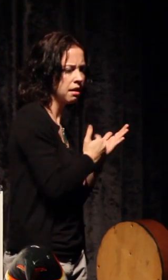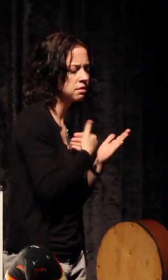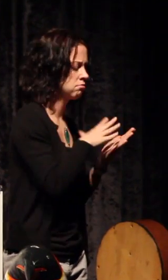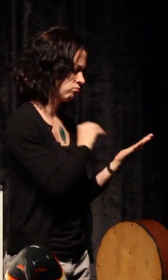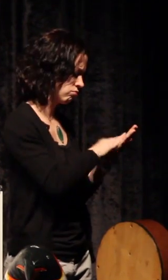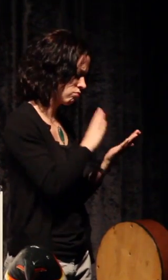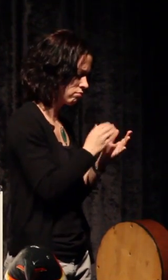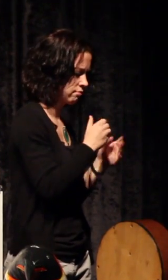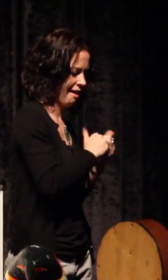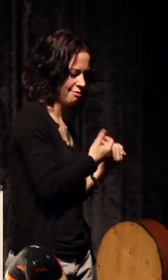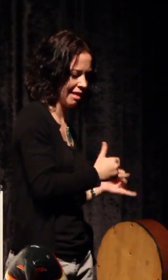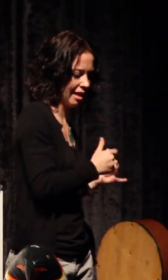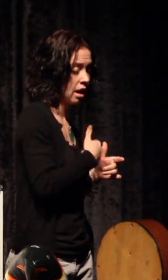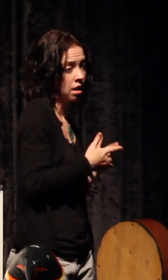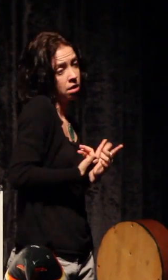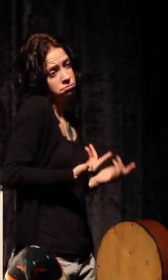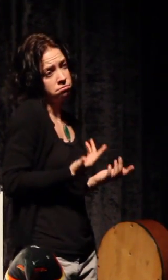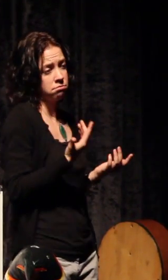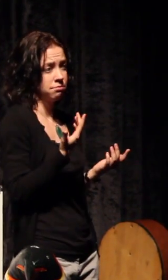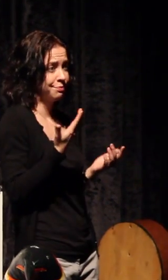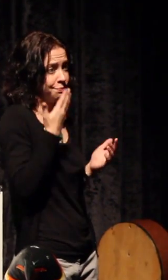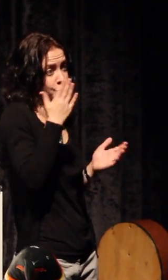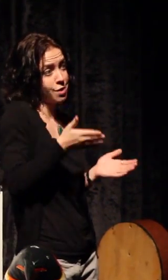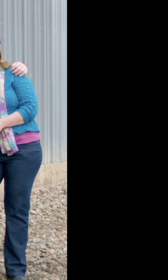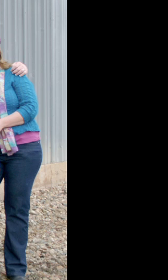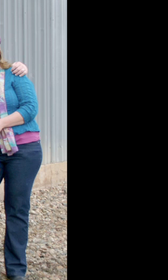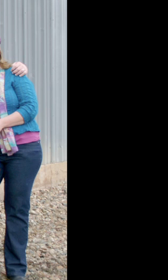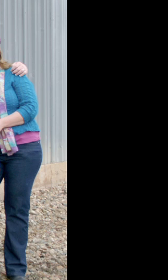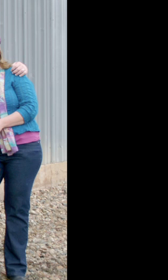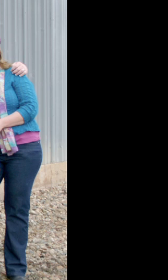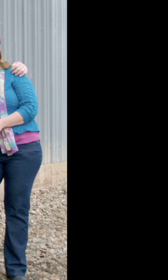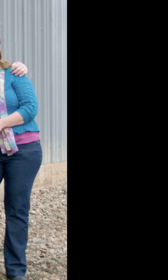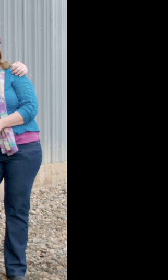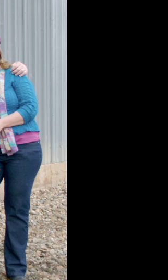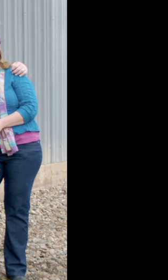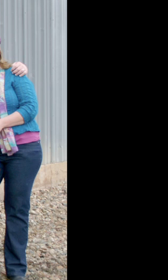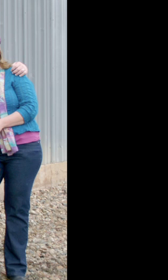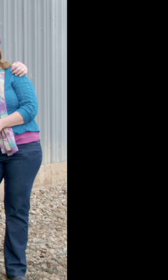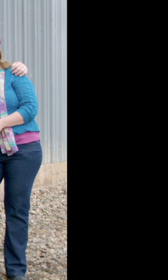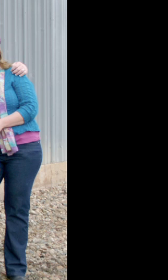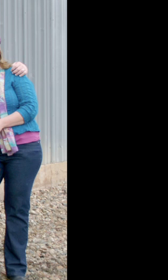something fun, and you just never know where it might go. So I'm happy to present